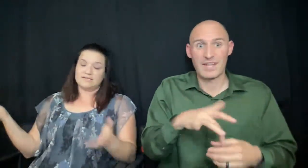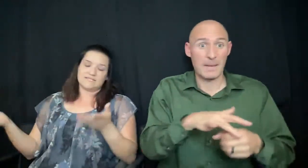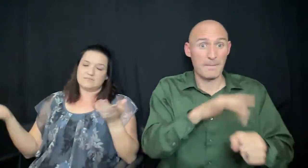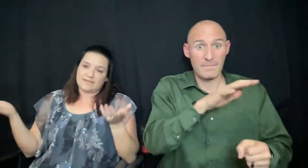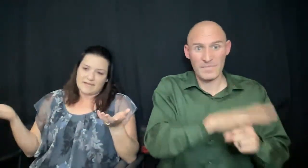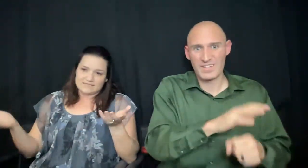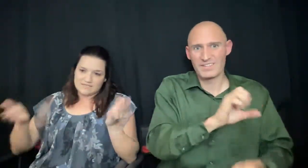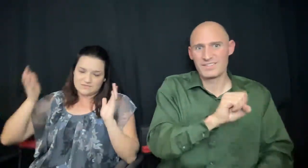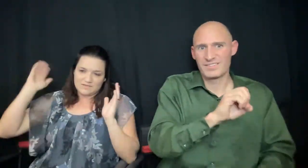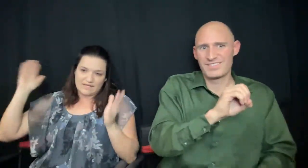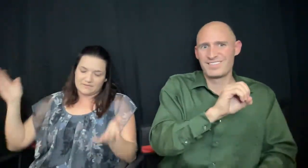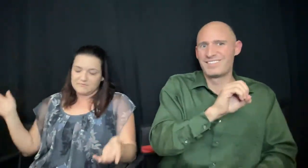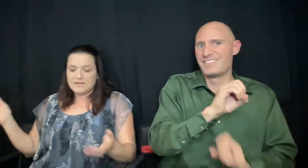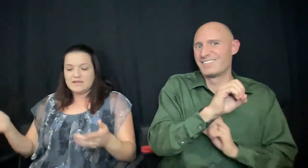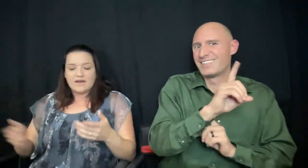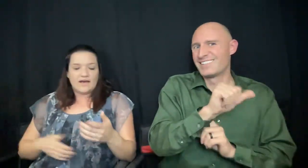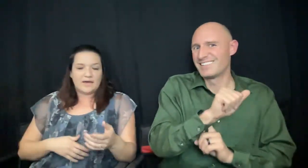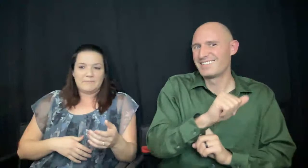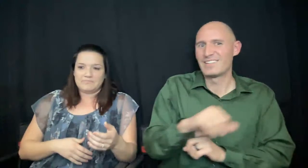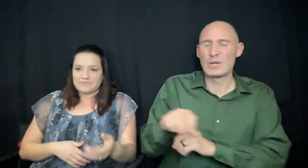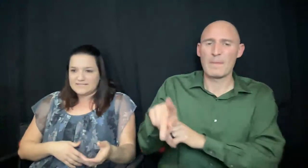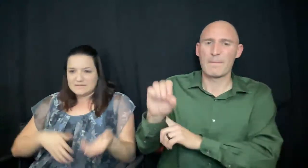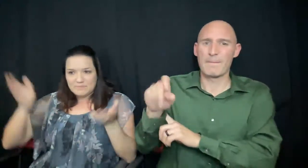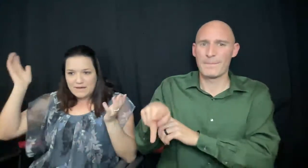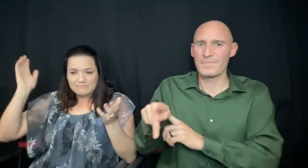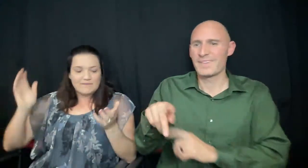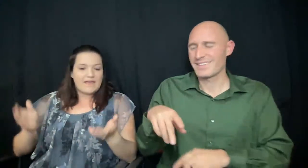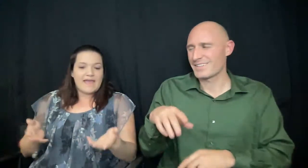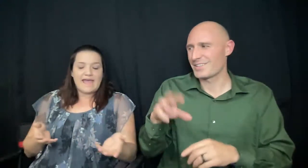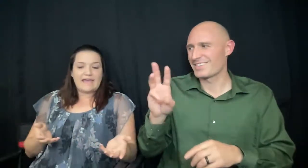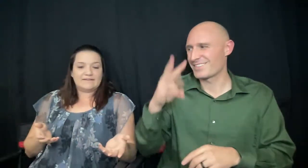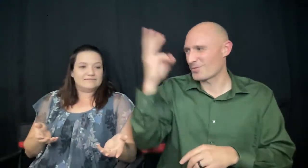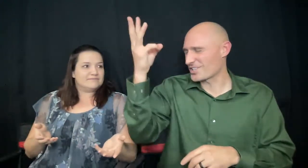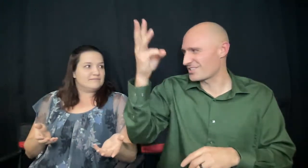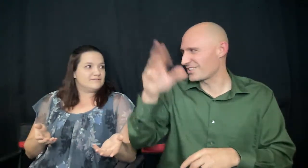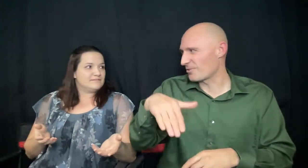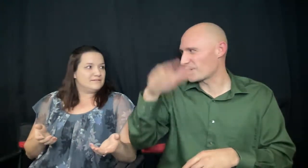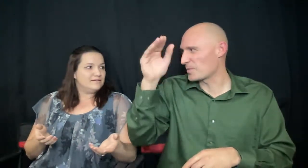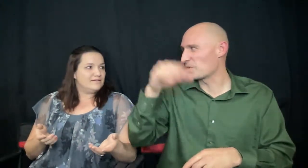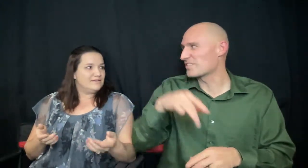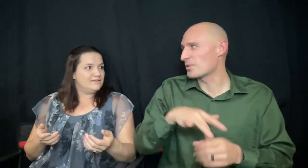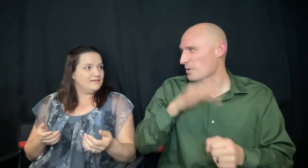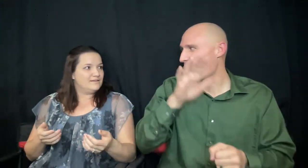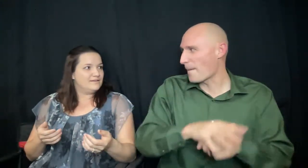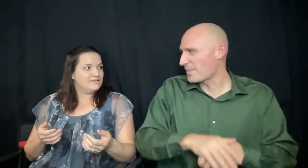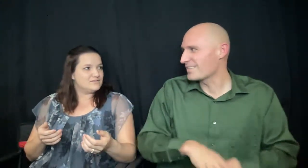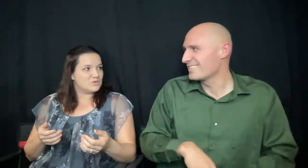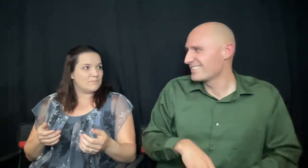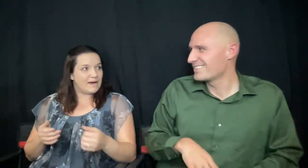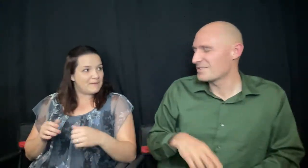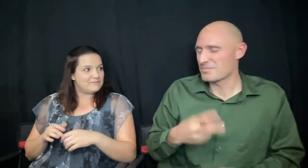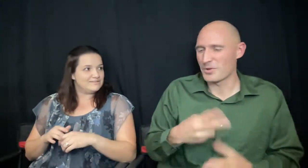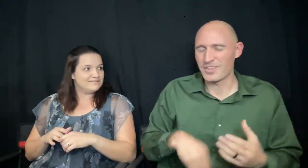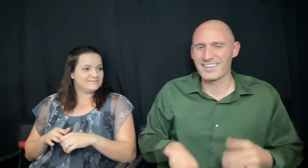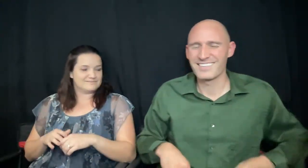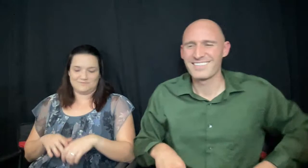that's what my dad said. He's from Indiana. They said pop. In And Washington growing up, it was soda pop. Soda pop? It's both, yeah.